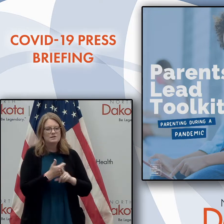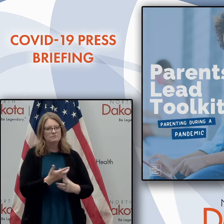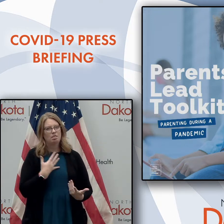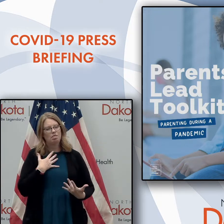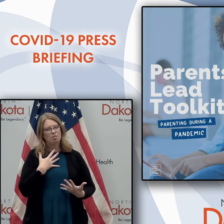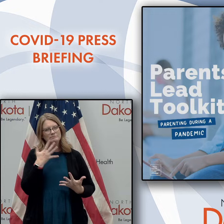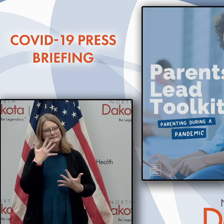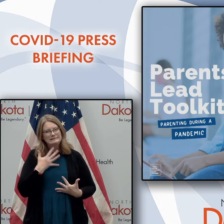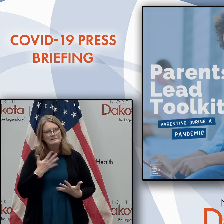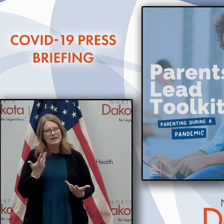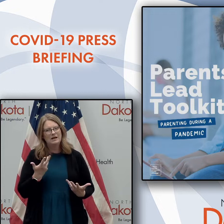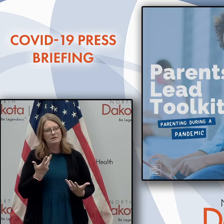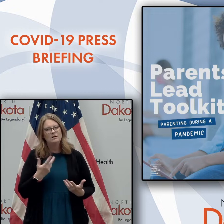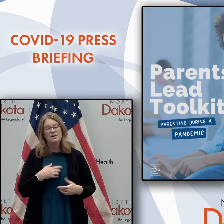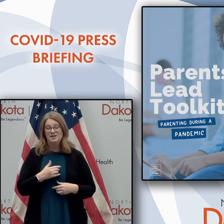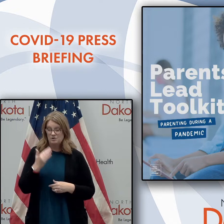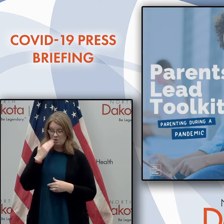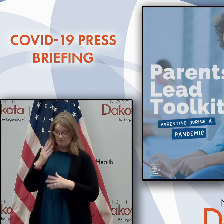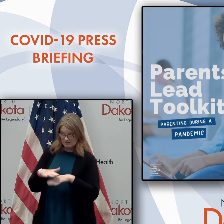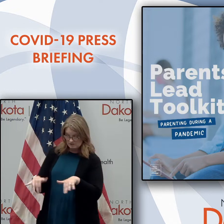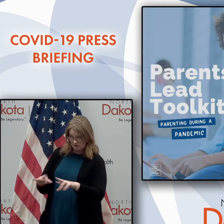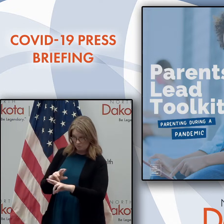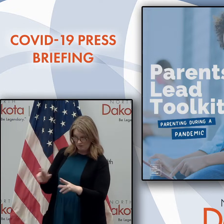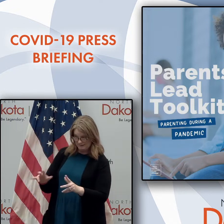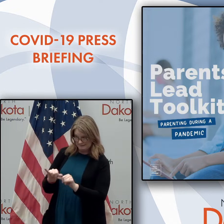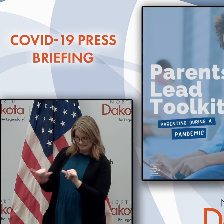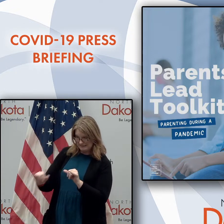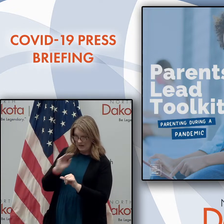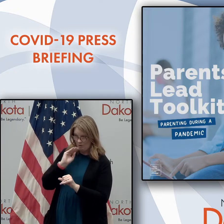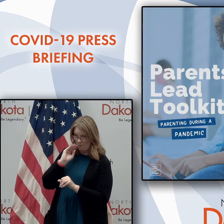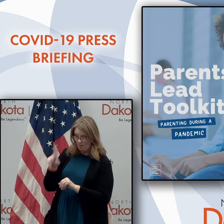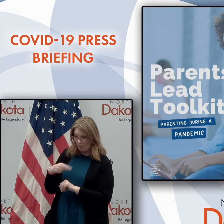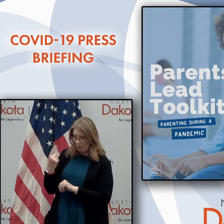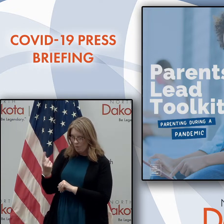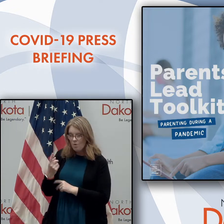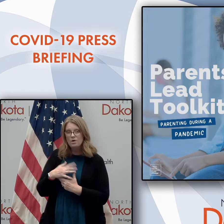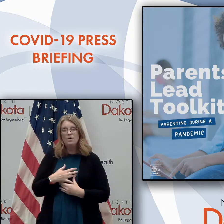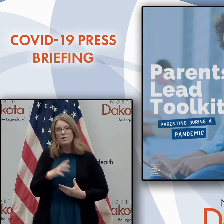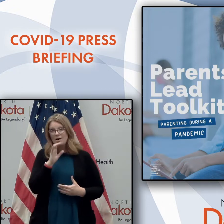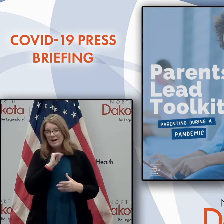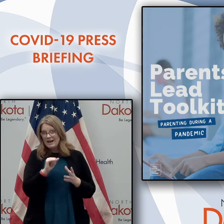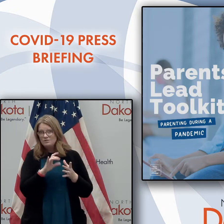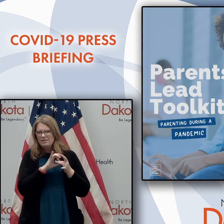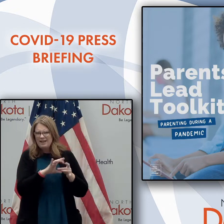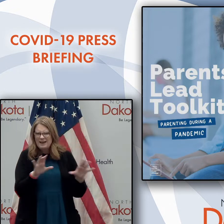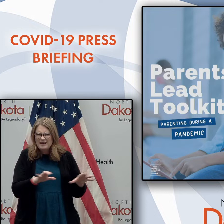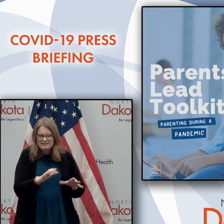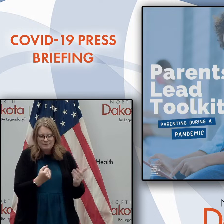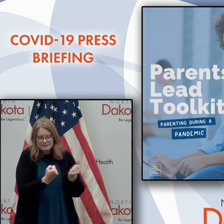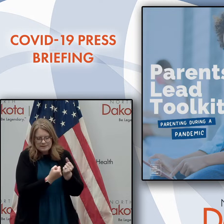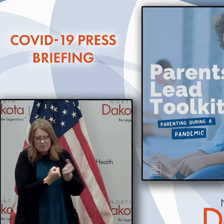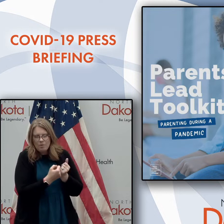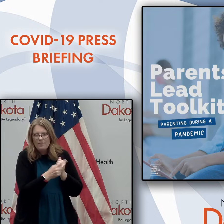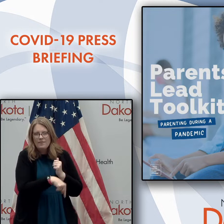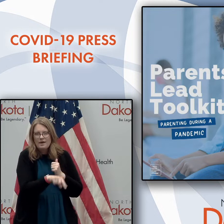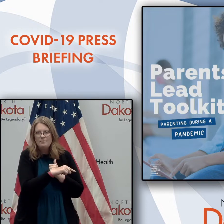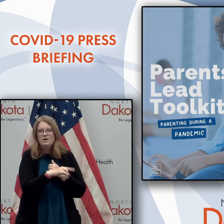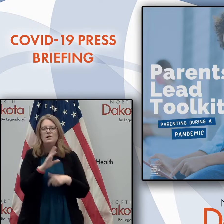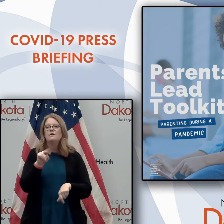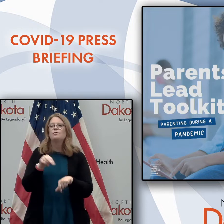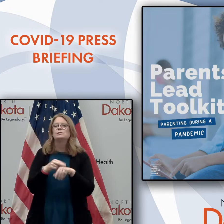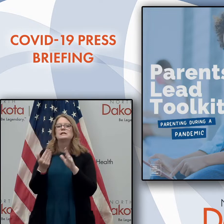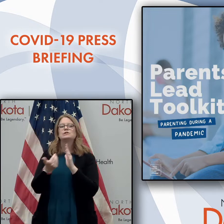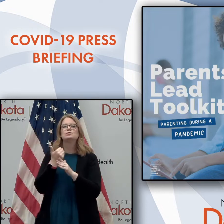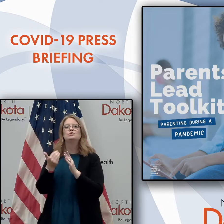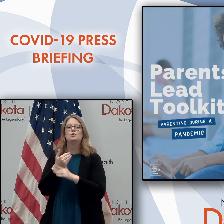when a child is ready to stay home alone, age-specific ideas on supporting children impacted by COVID-19, and more. And of course, this new resource